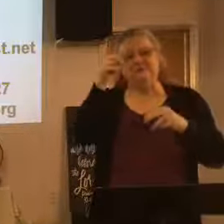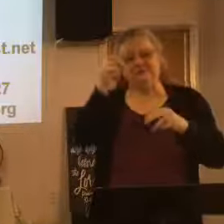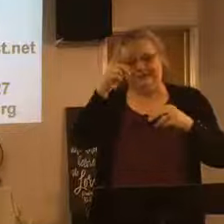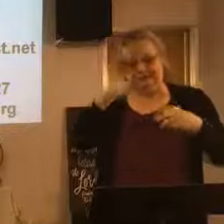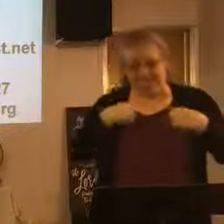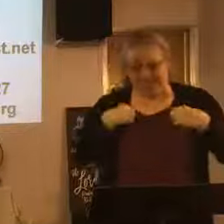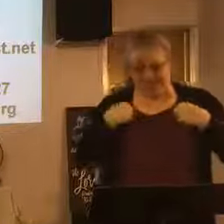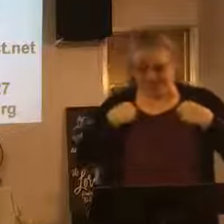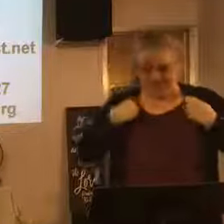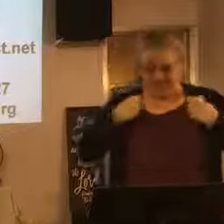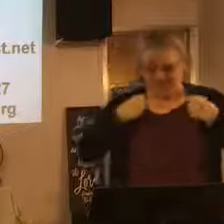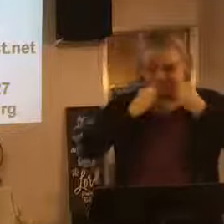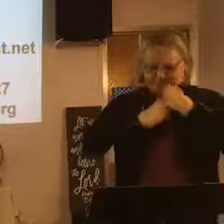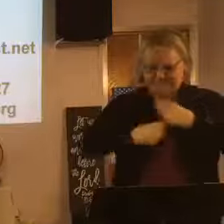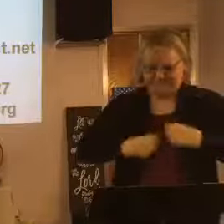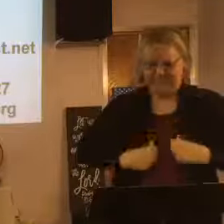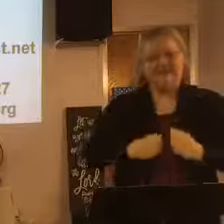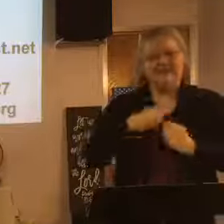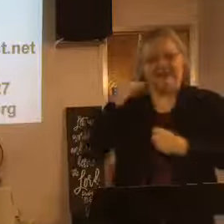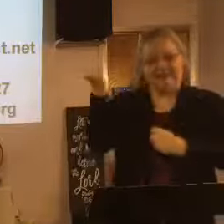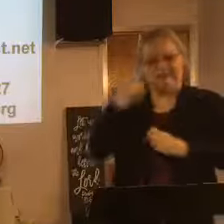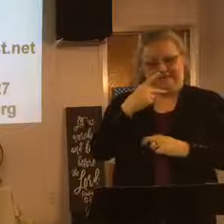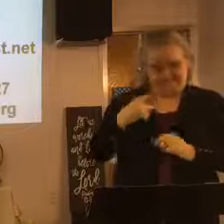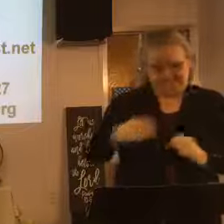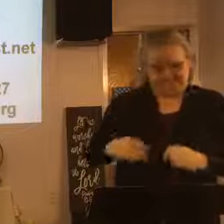need. I'll be back in a few minutes.